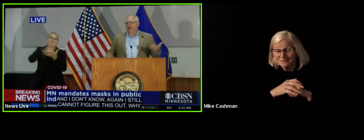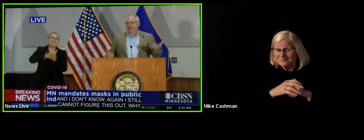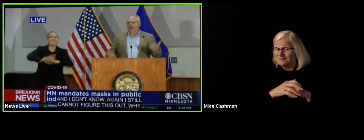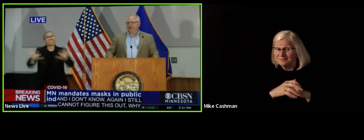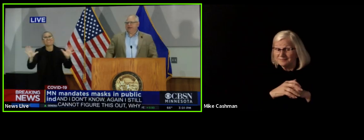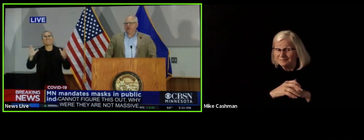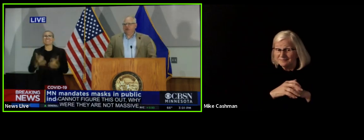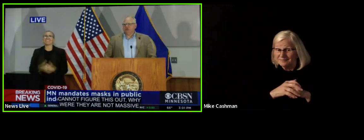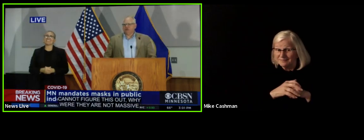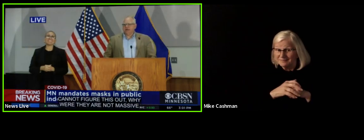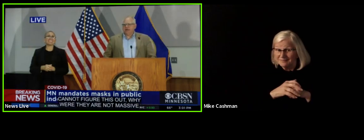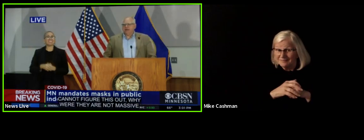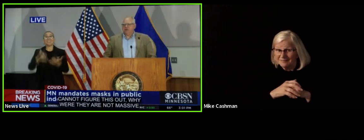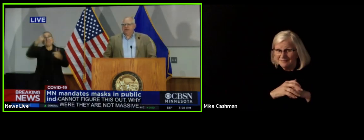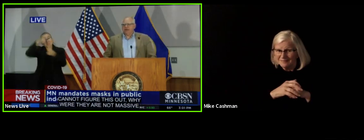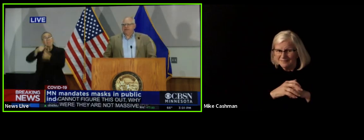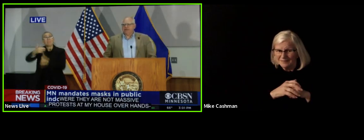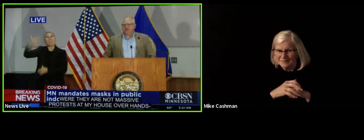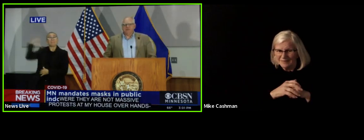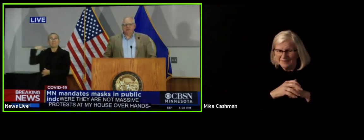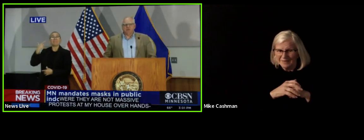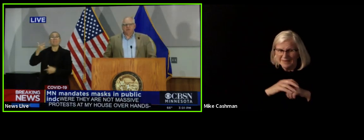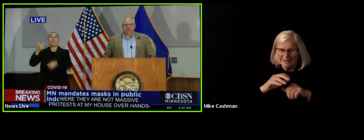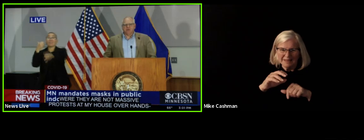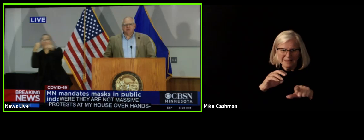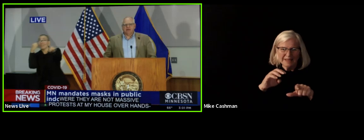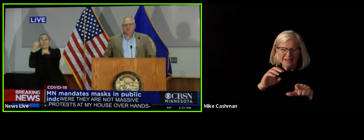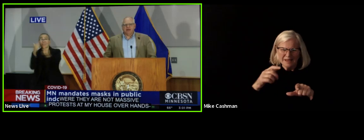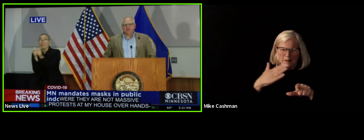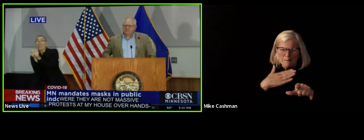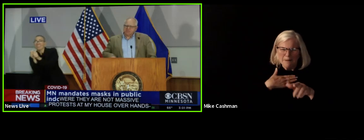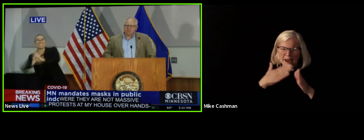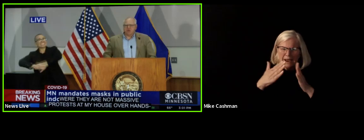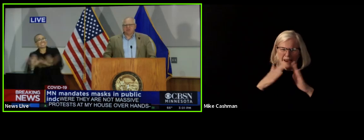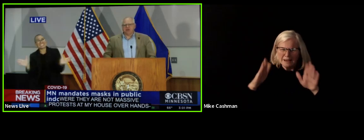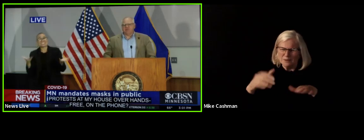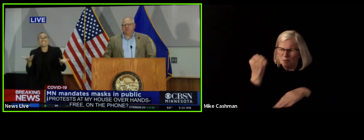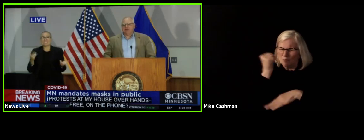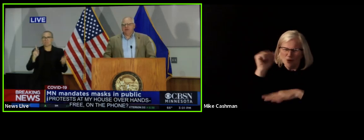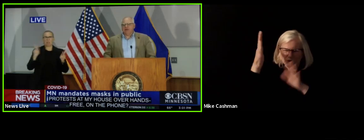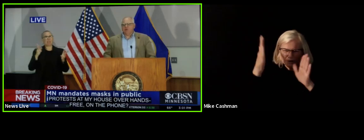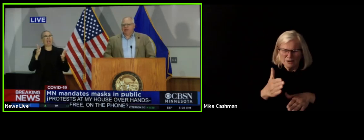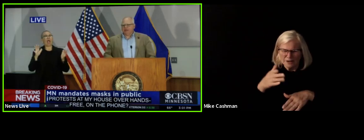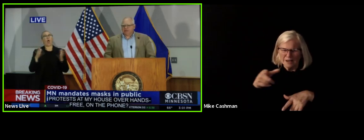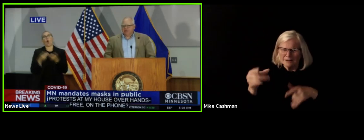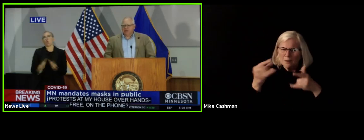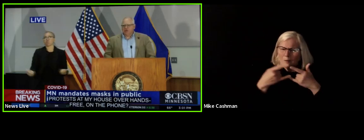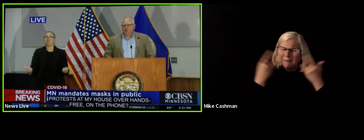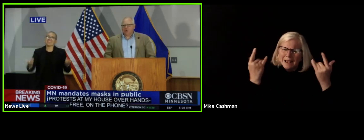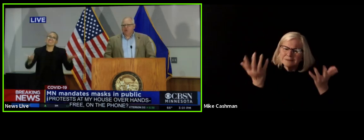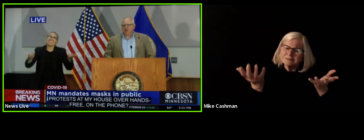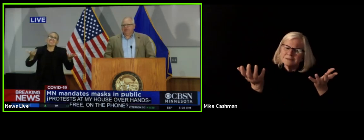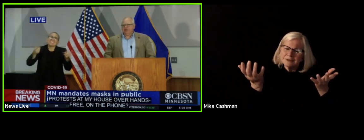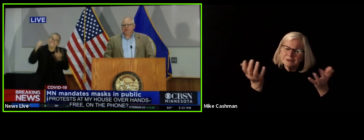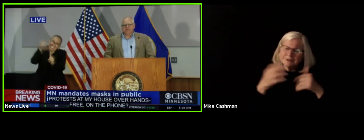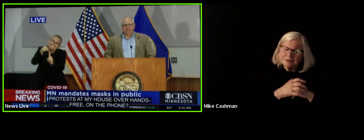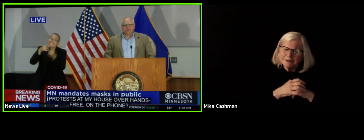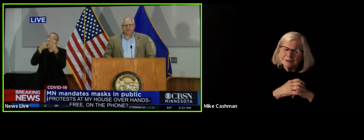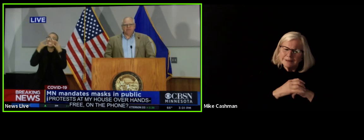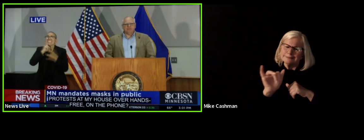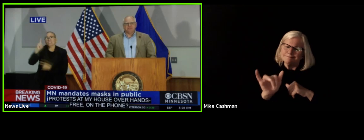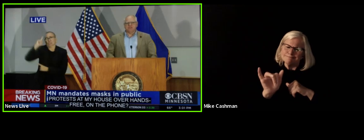phone? I don't understand that. And the only thing I can think of is it wasn't chosen to be that fight. This is smart stuff. We're going to continue to go forward. If there is